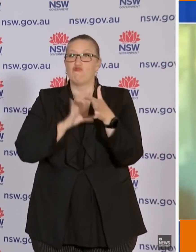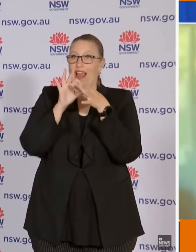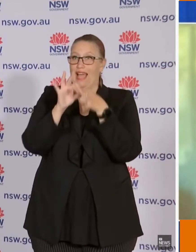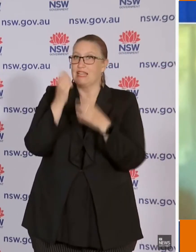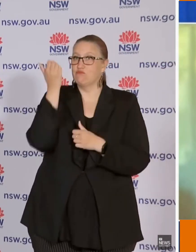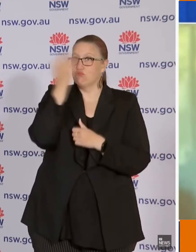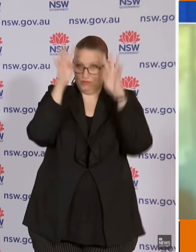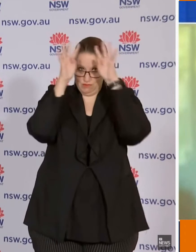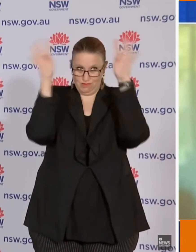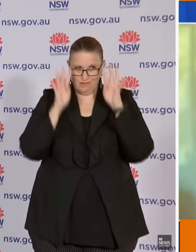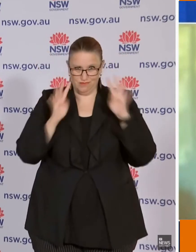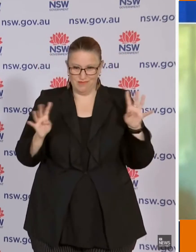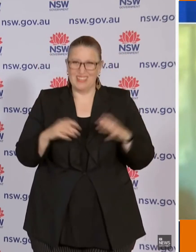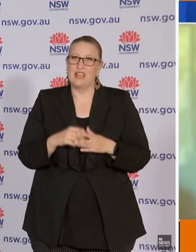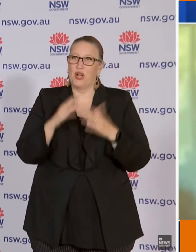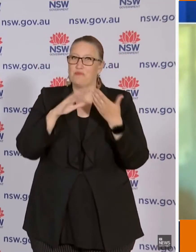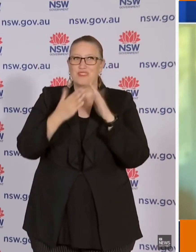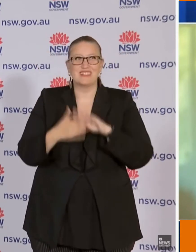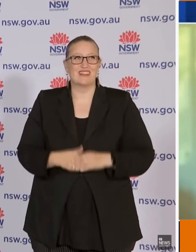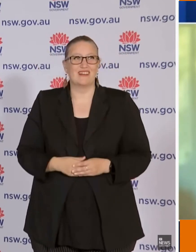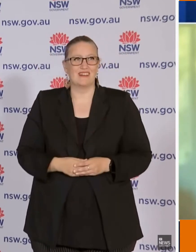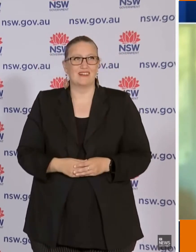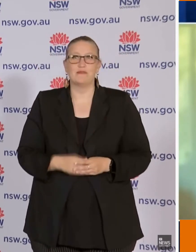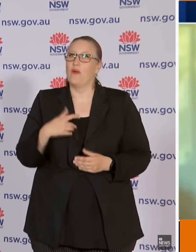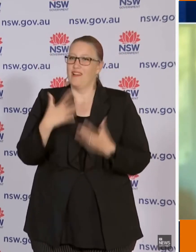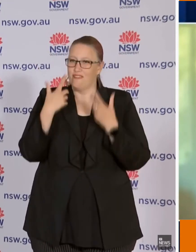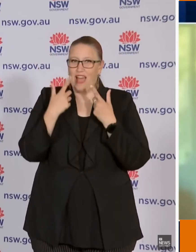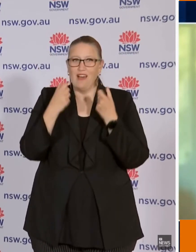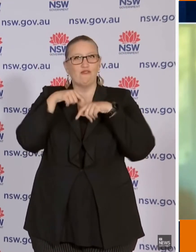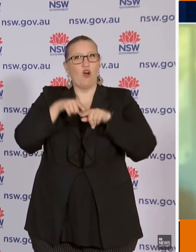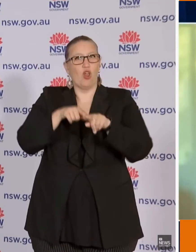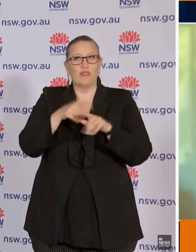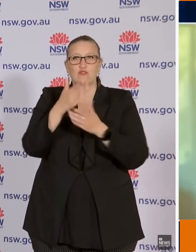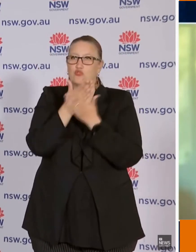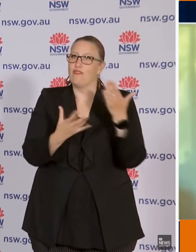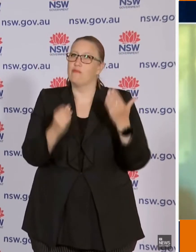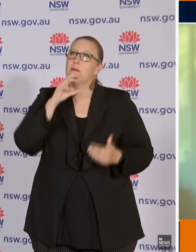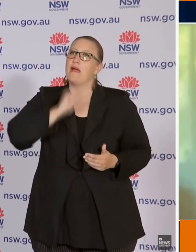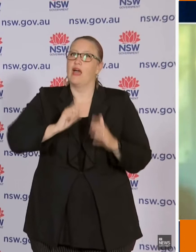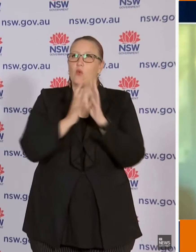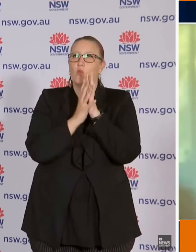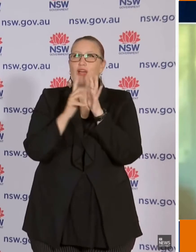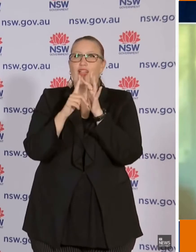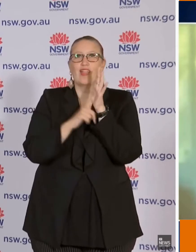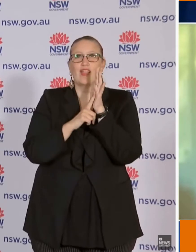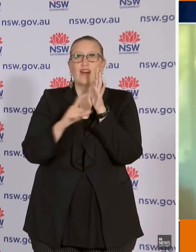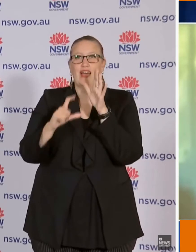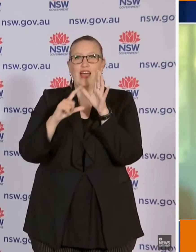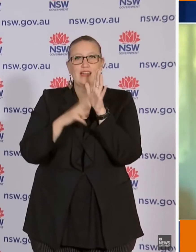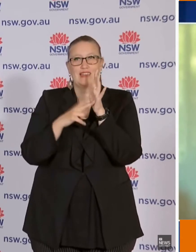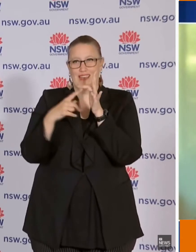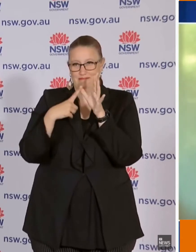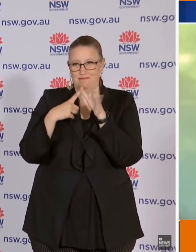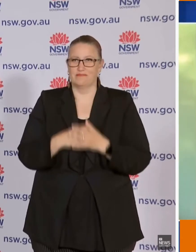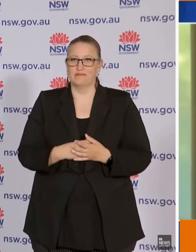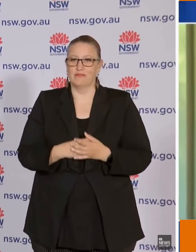to Indigenous communities, as you were talking about before. We're just following that story from Wilcannia, where the Narromine Aboriginal Health Service